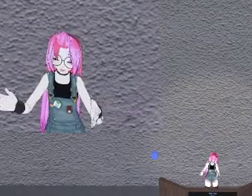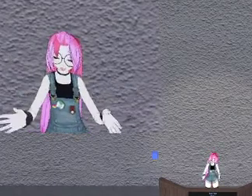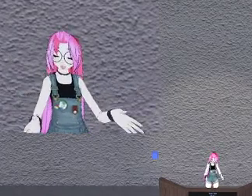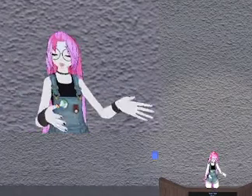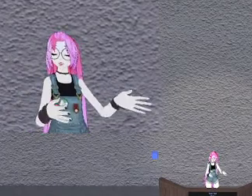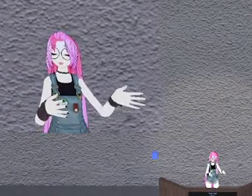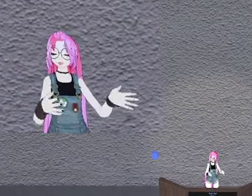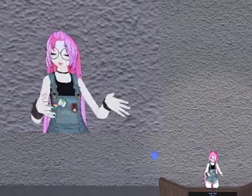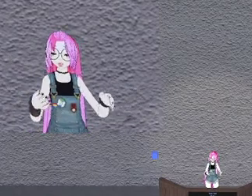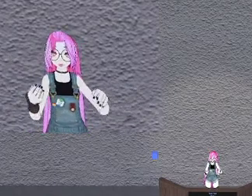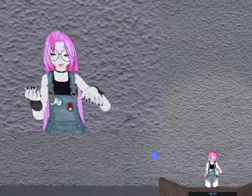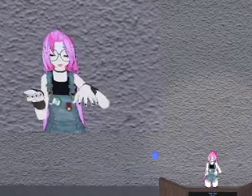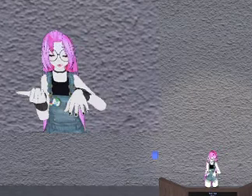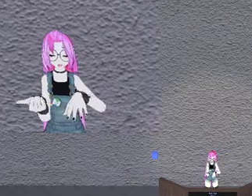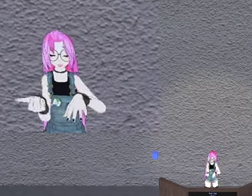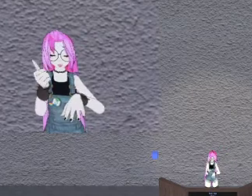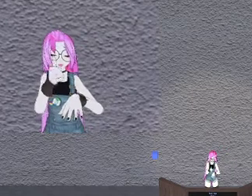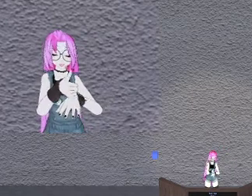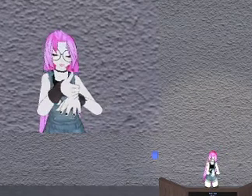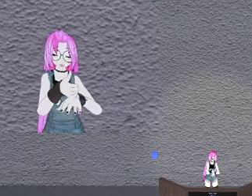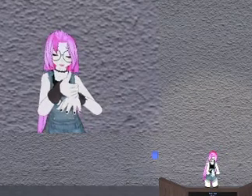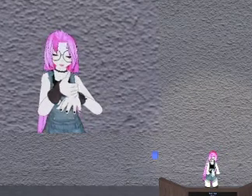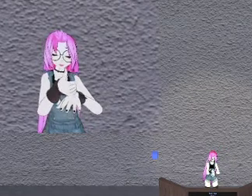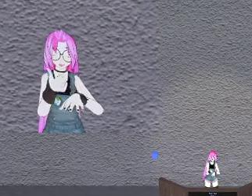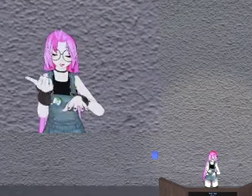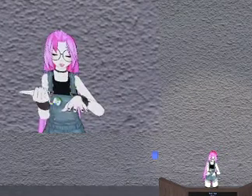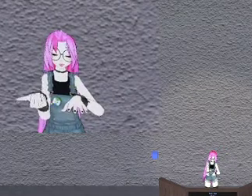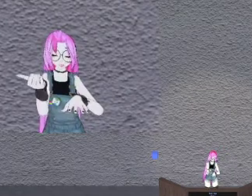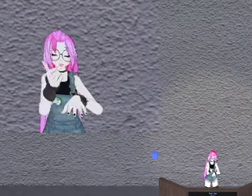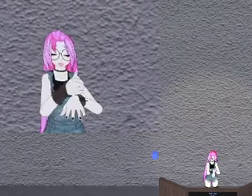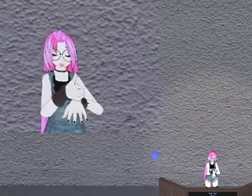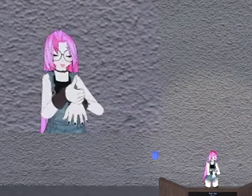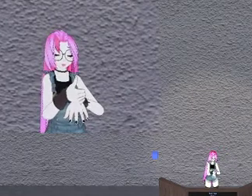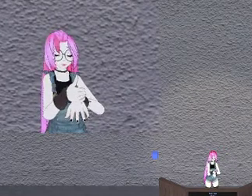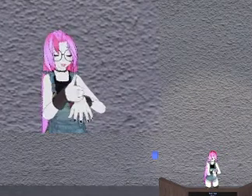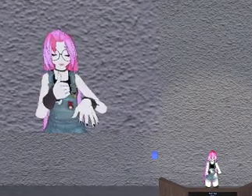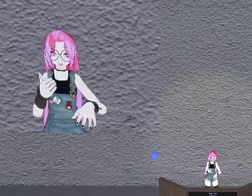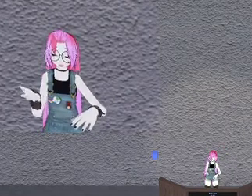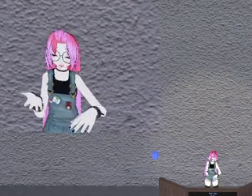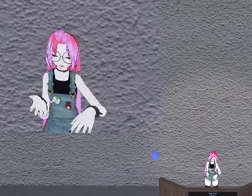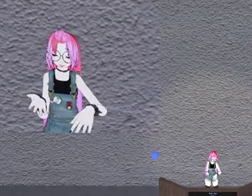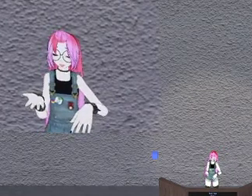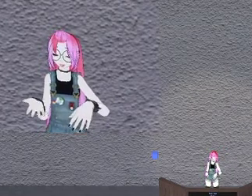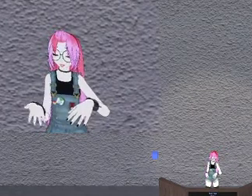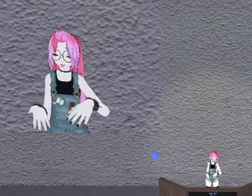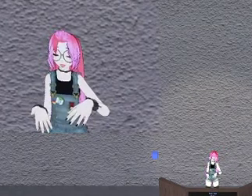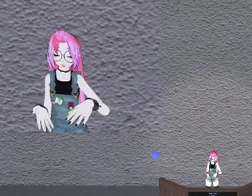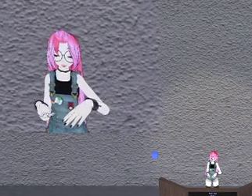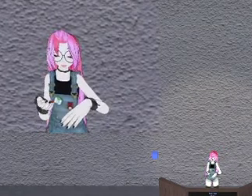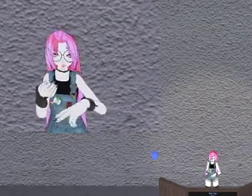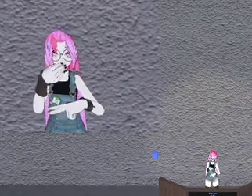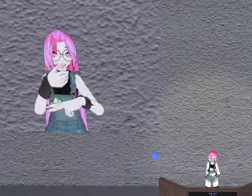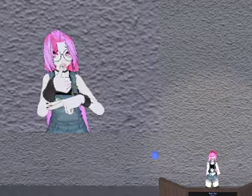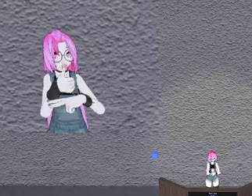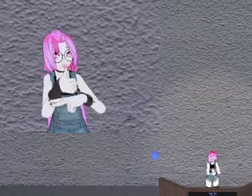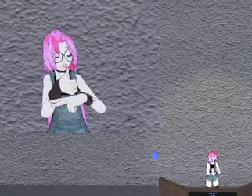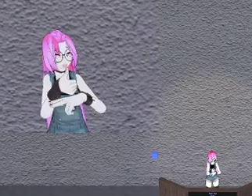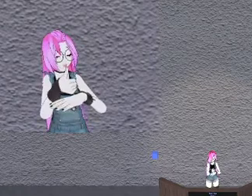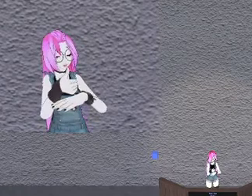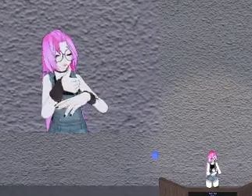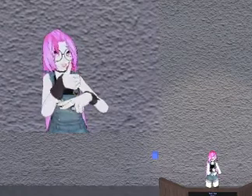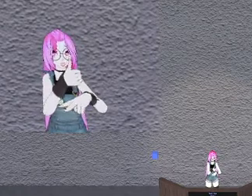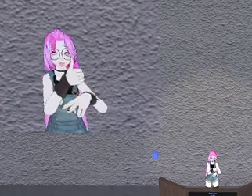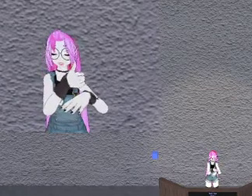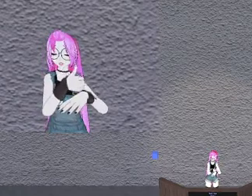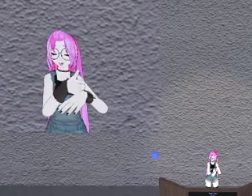we're preparing it. And I've also seen it as setup. This is how you say set up. Remember, if you were here in my last lesson, we're talking about